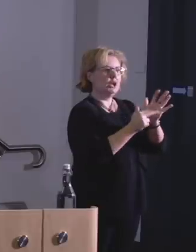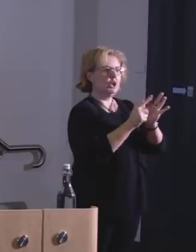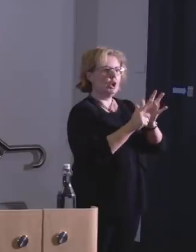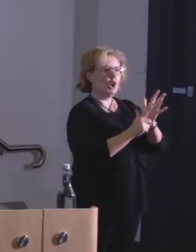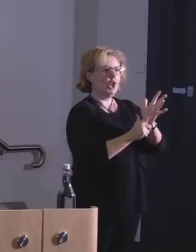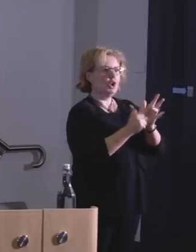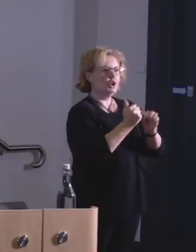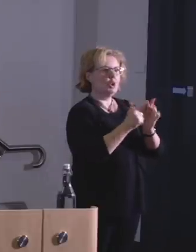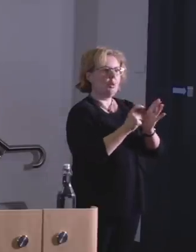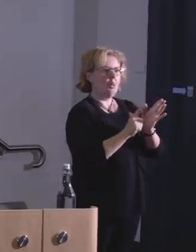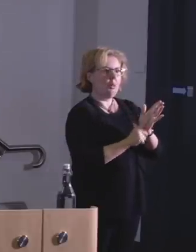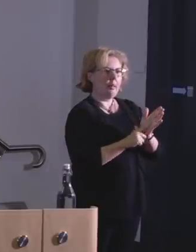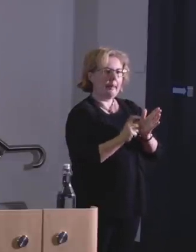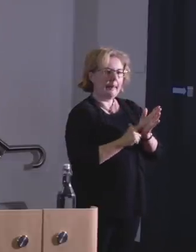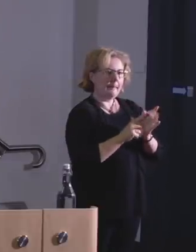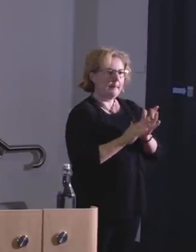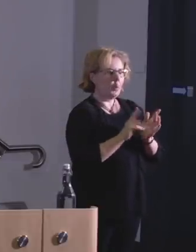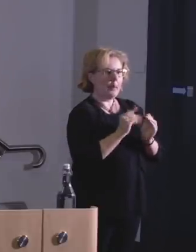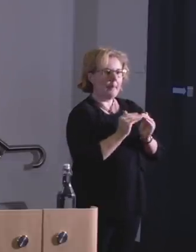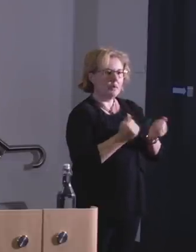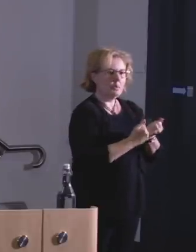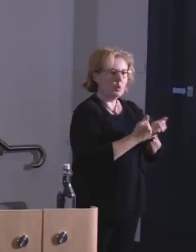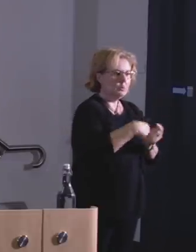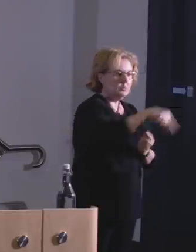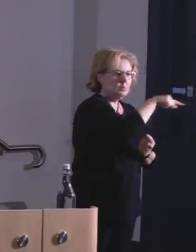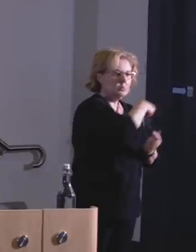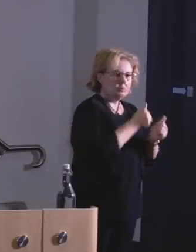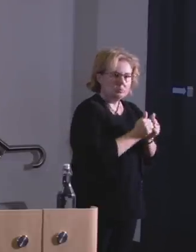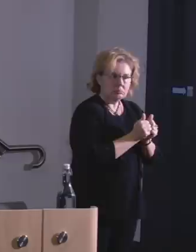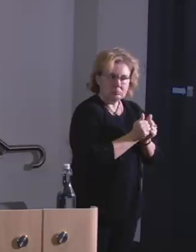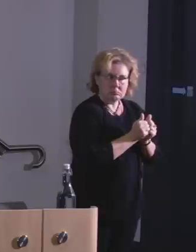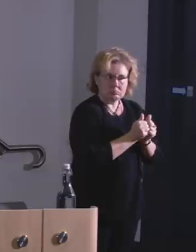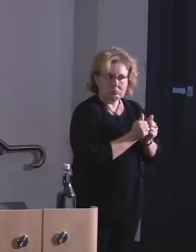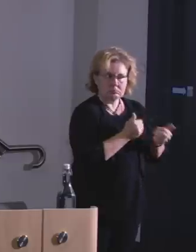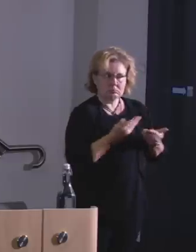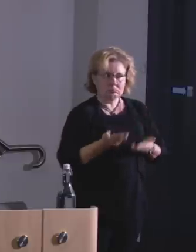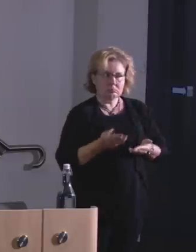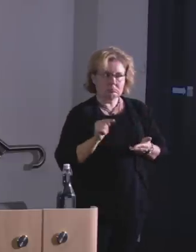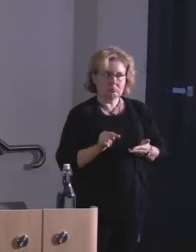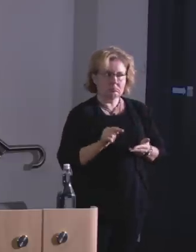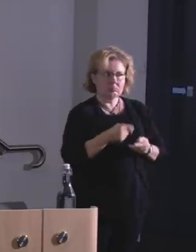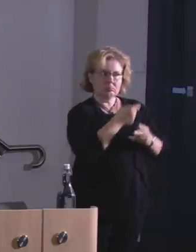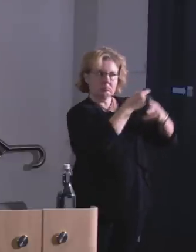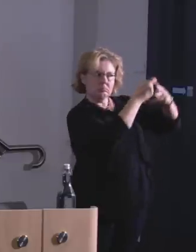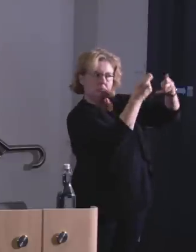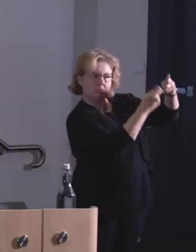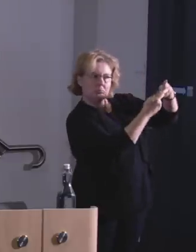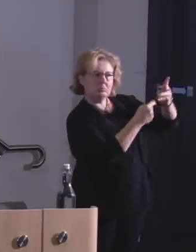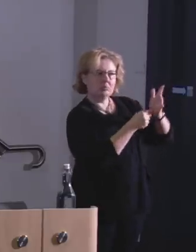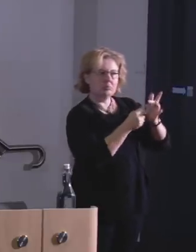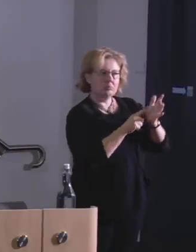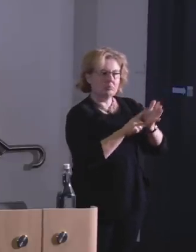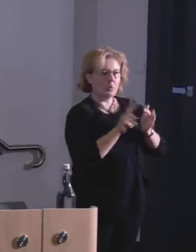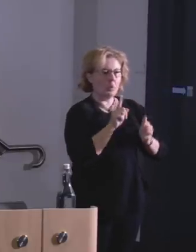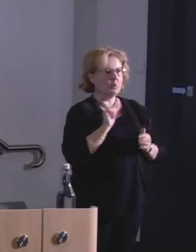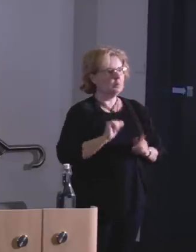in your family? What is the knowledge that you are able to demonstrate you know about not only your